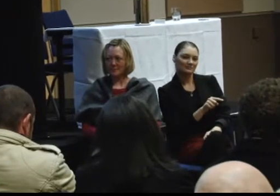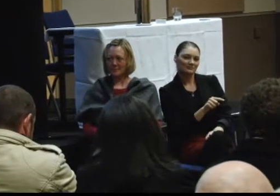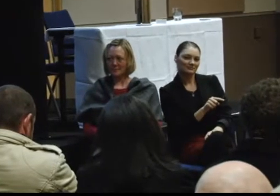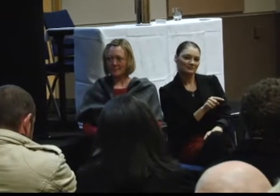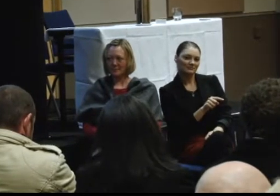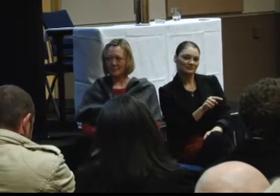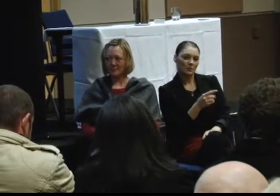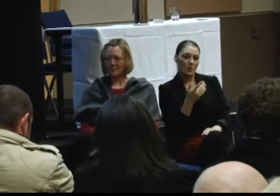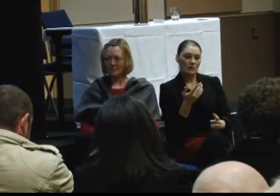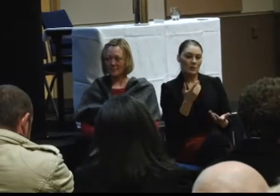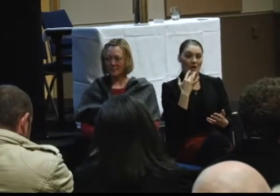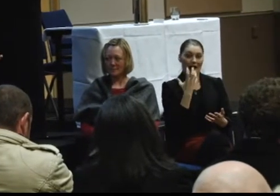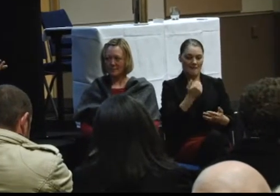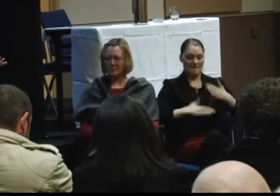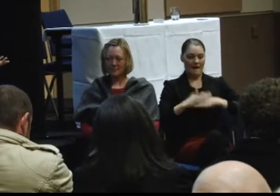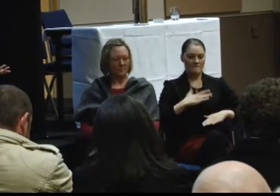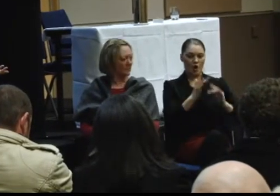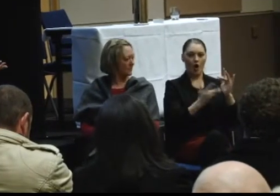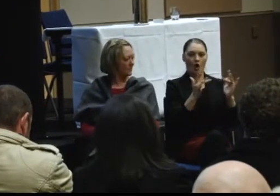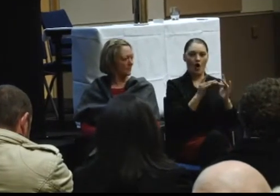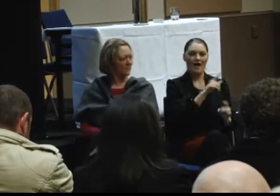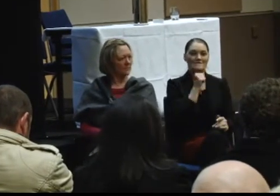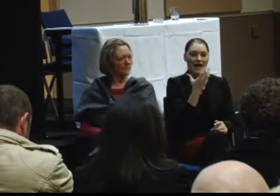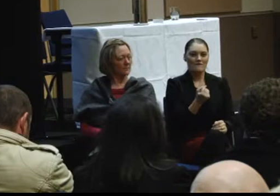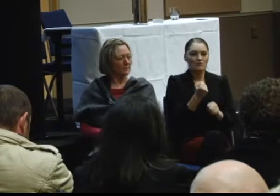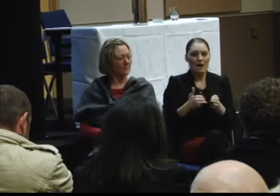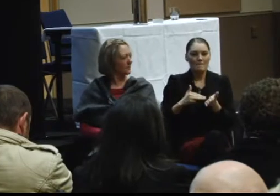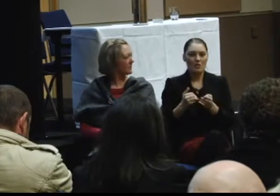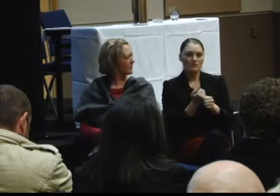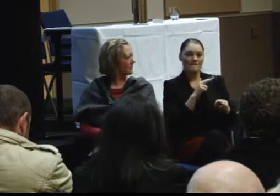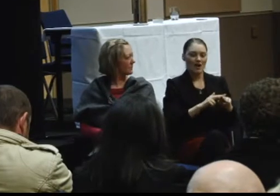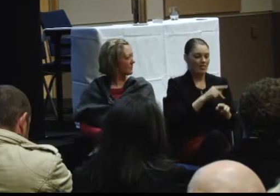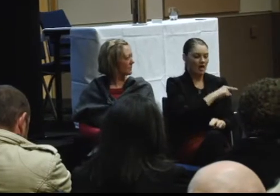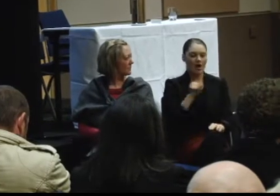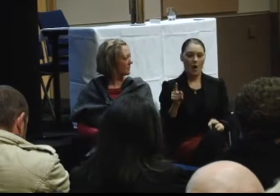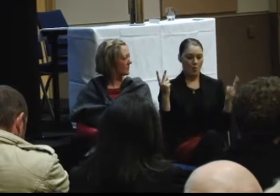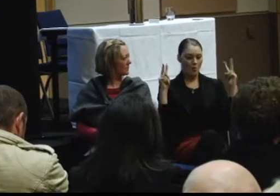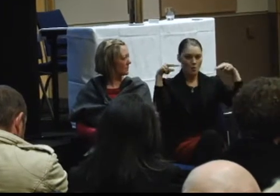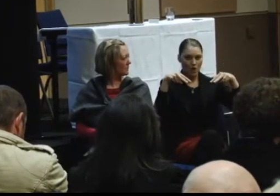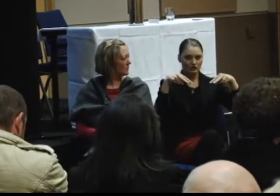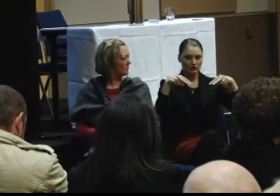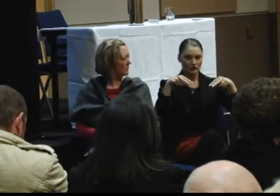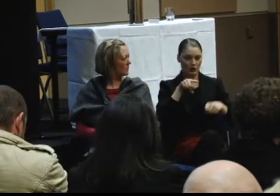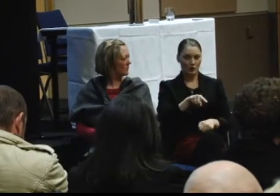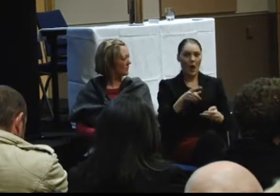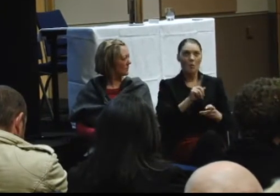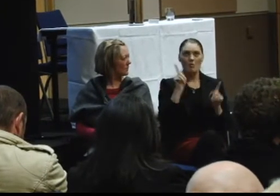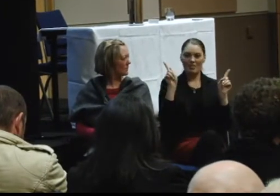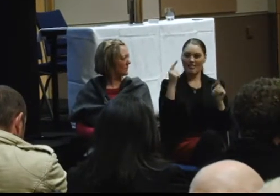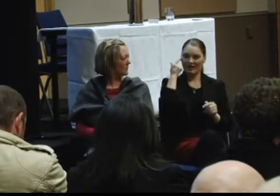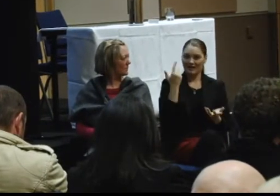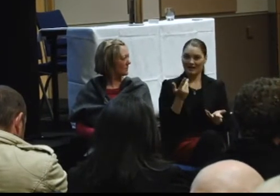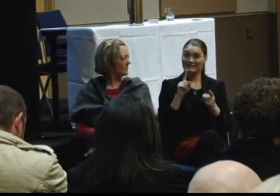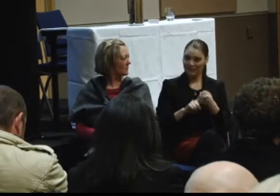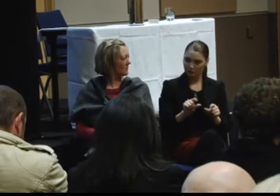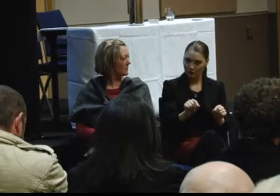you display behavior online, if you had your koro and your kuia sitting there watching you and doing what you're doing, what would they think? And would you still